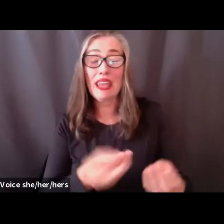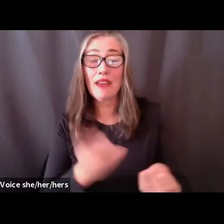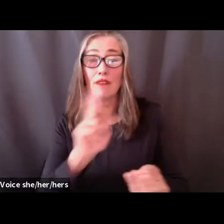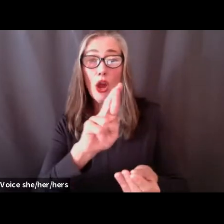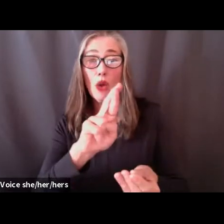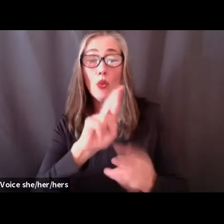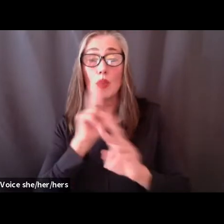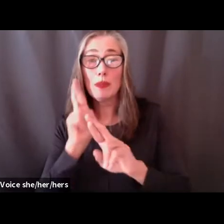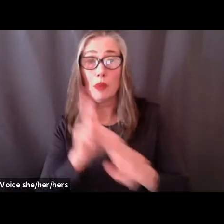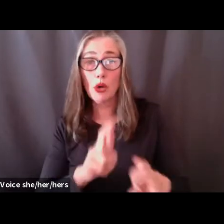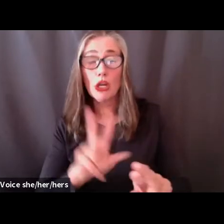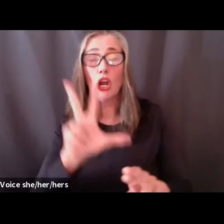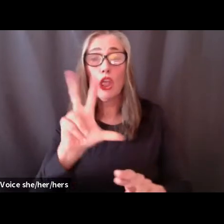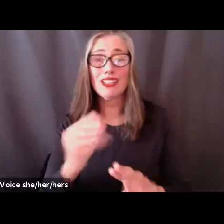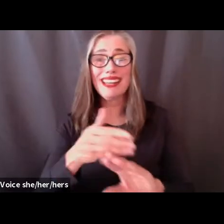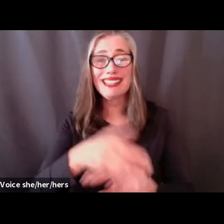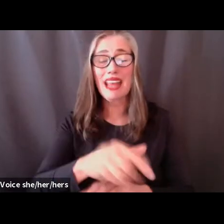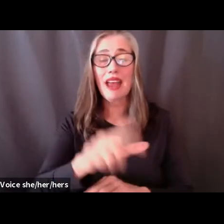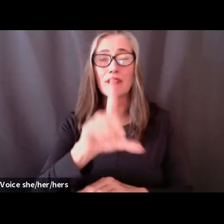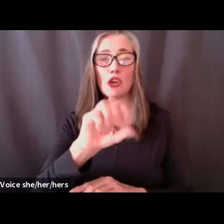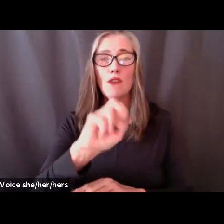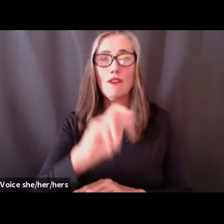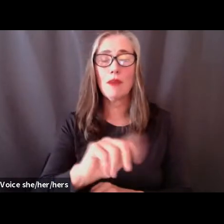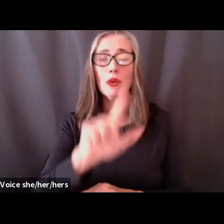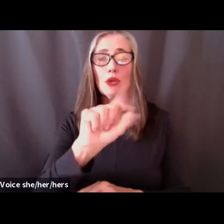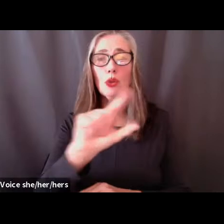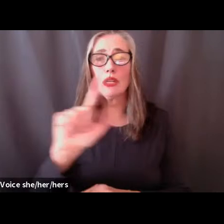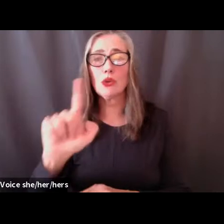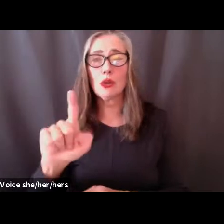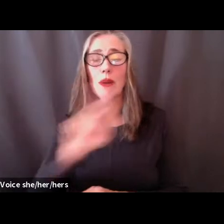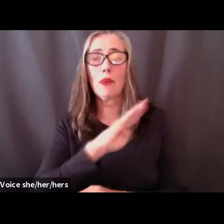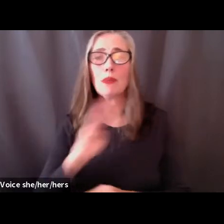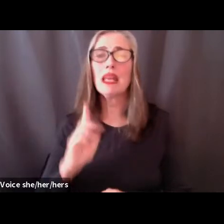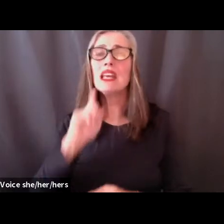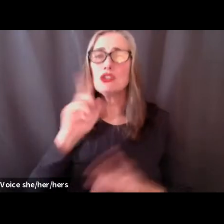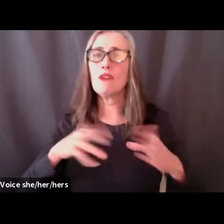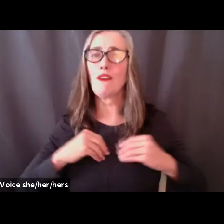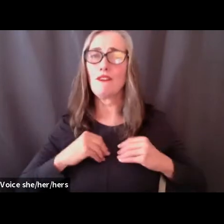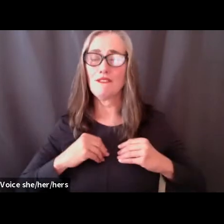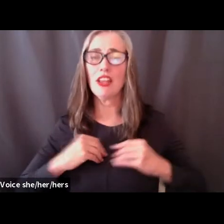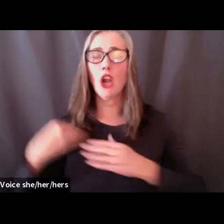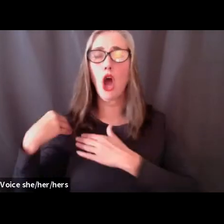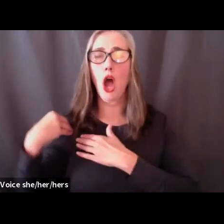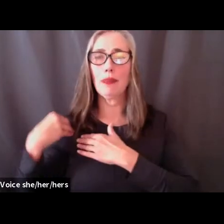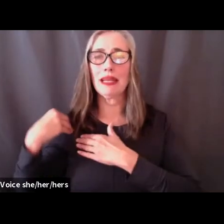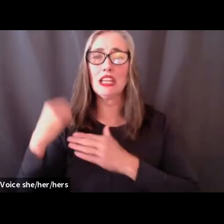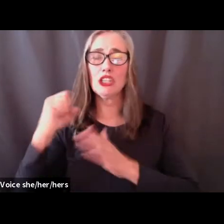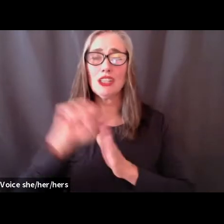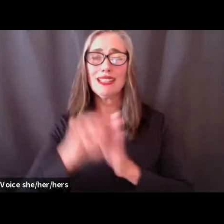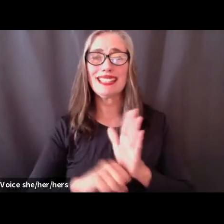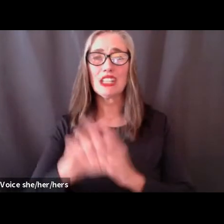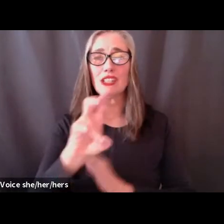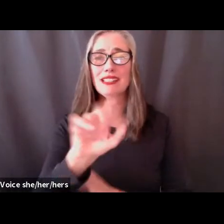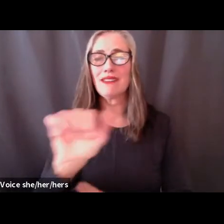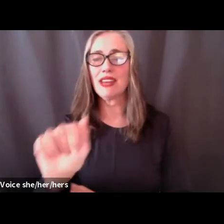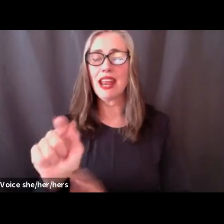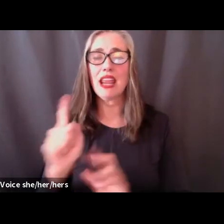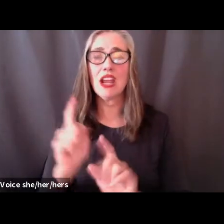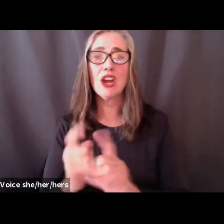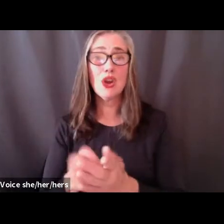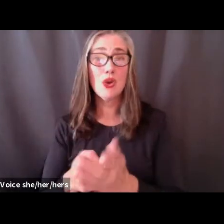2021 Executive Board meeting of the steps taken to fulfill the obligations in Section 7A. And those